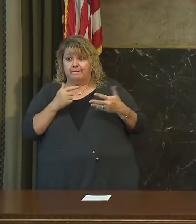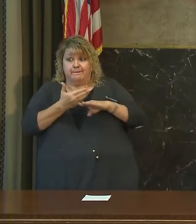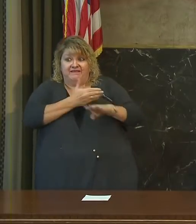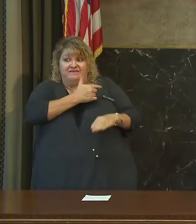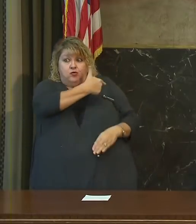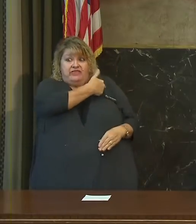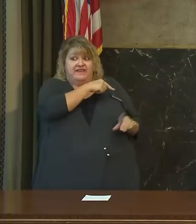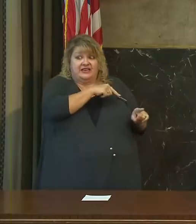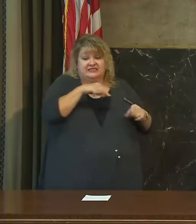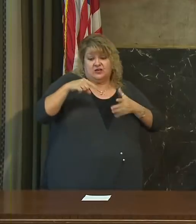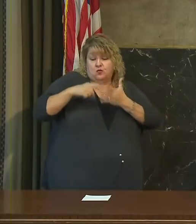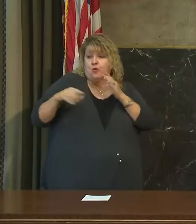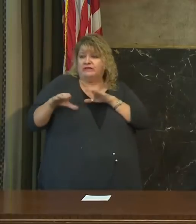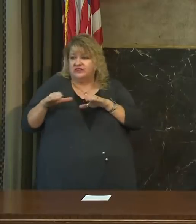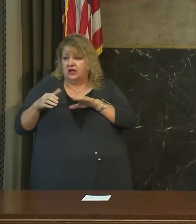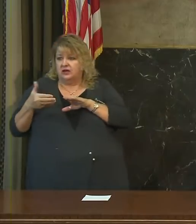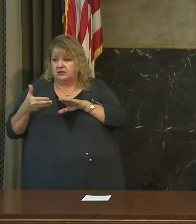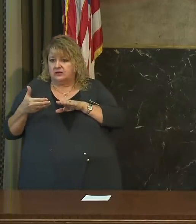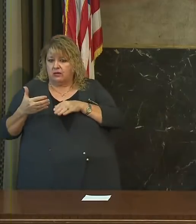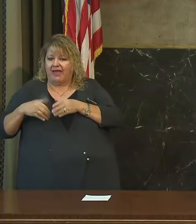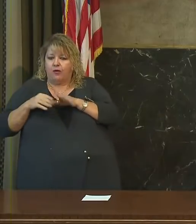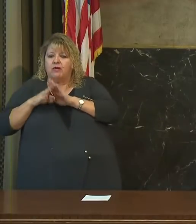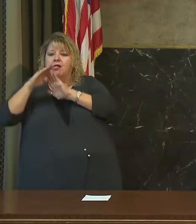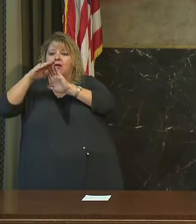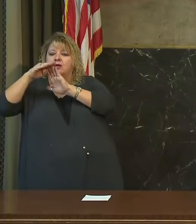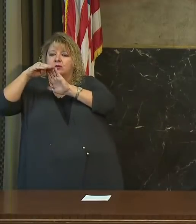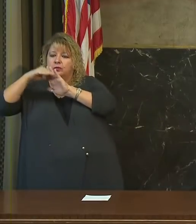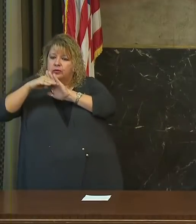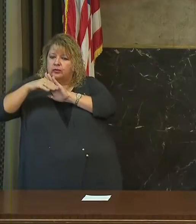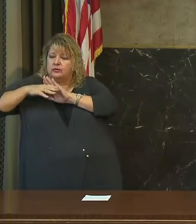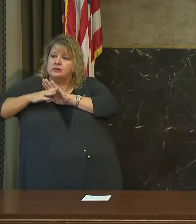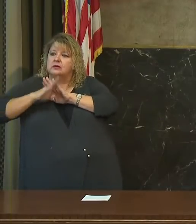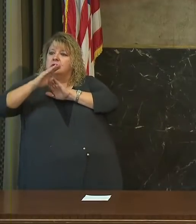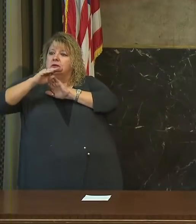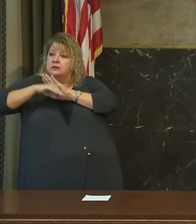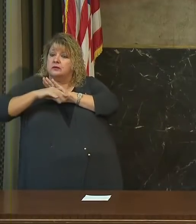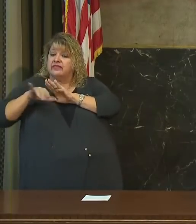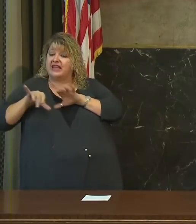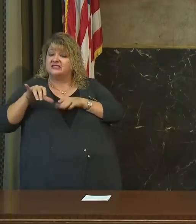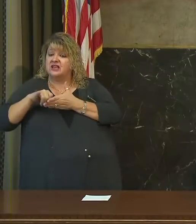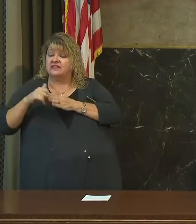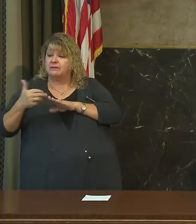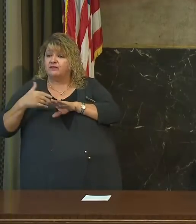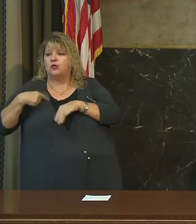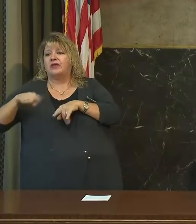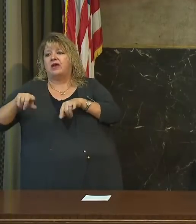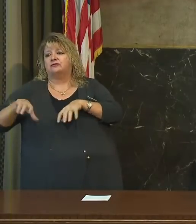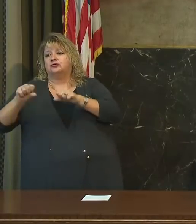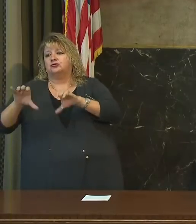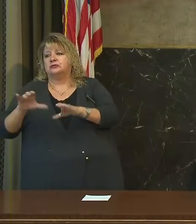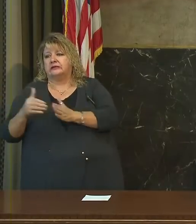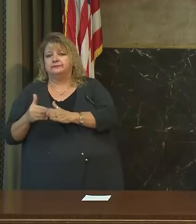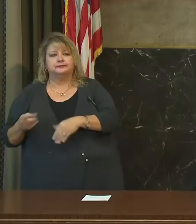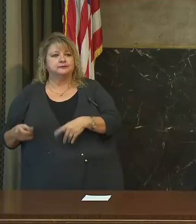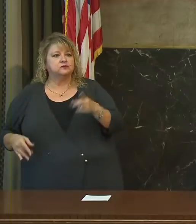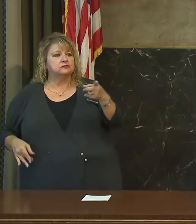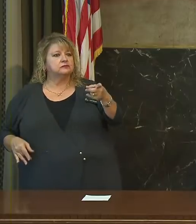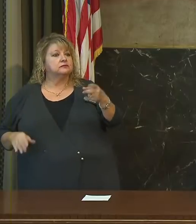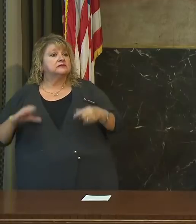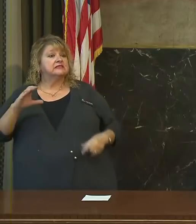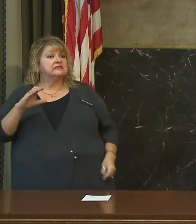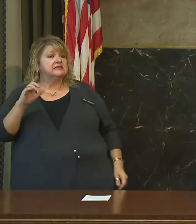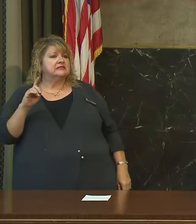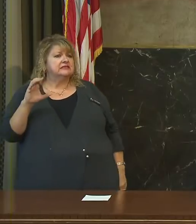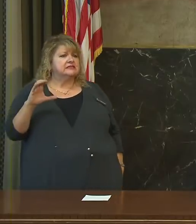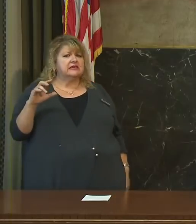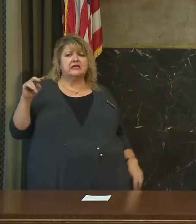surges. Doesn't mean it's going to be forever, but we got to do it now to get out of this thing. Yep, and last question. The CDC is looking